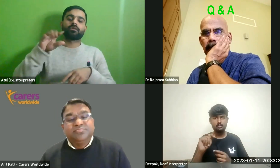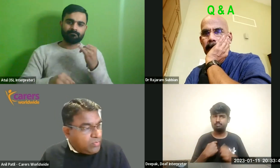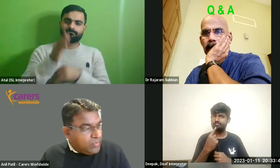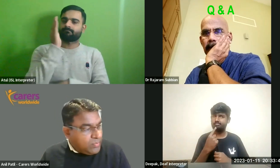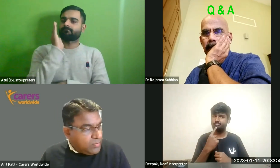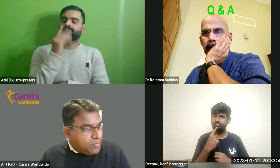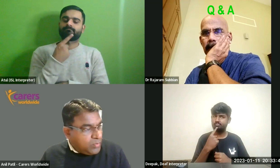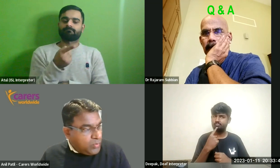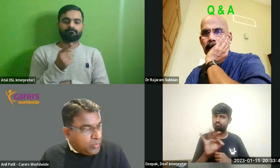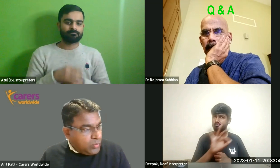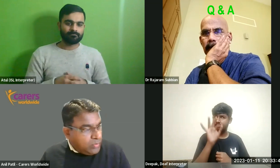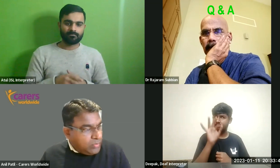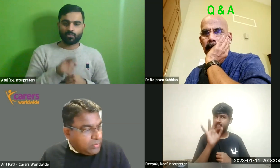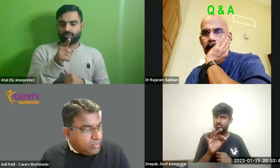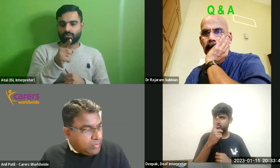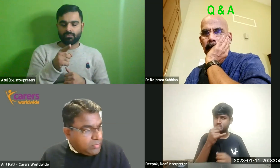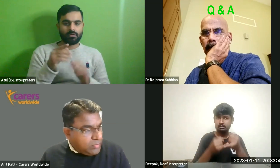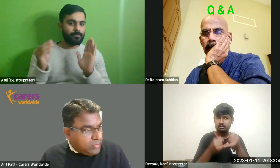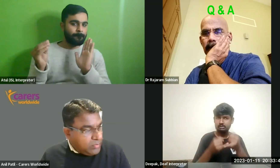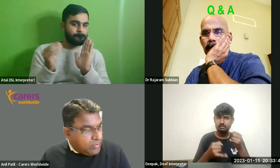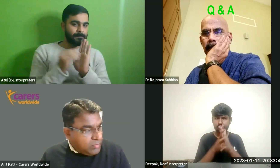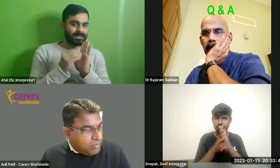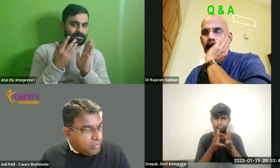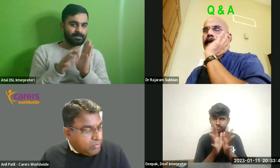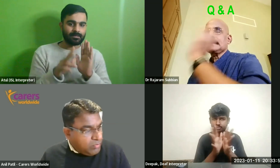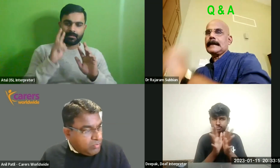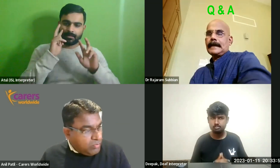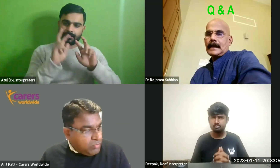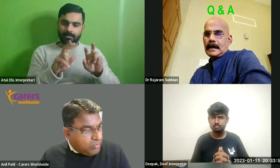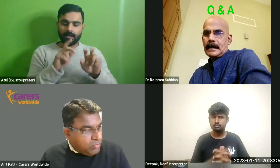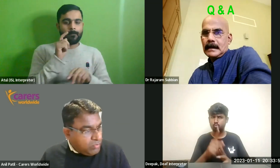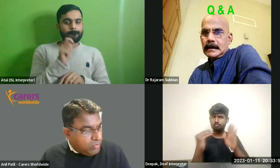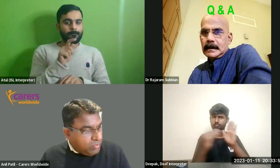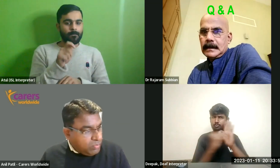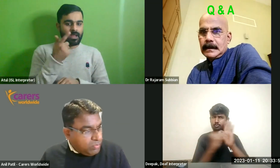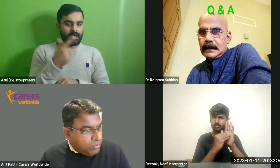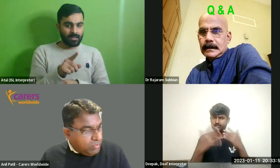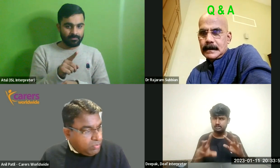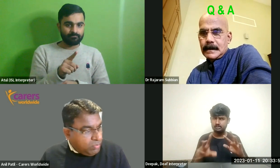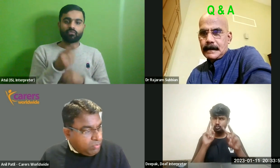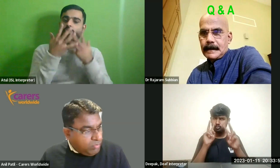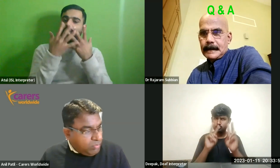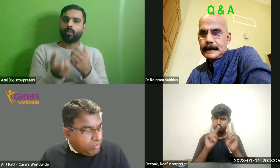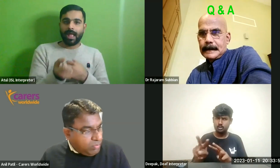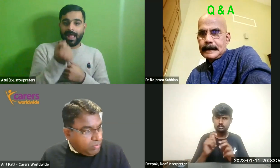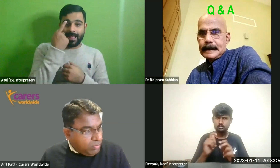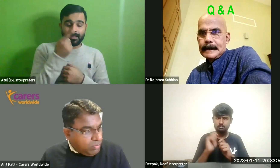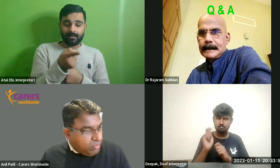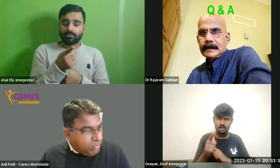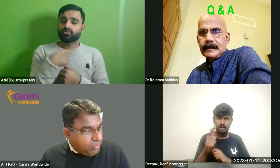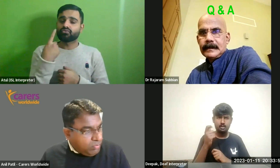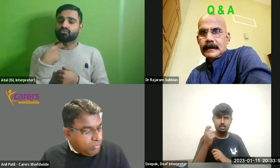Okay. You mentioned about care allowance. I just wanted to understand